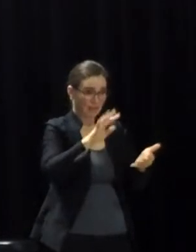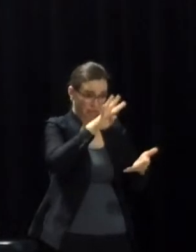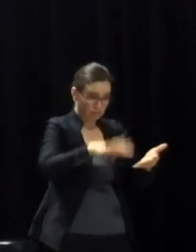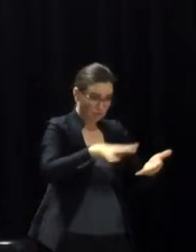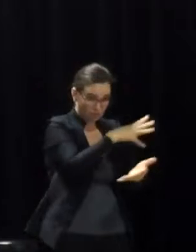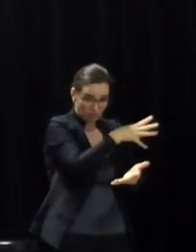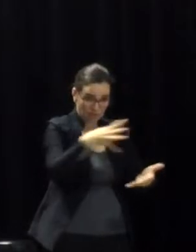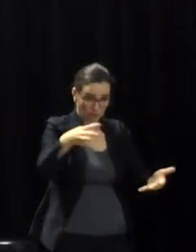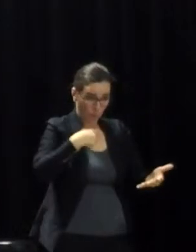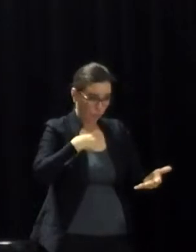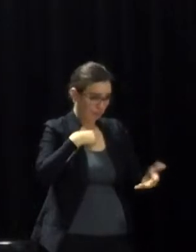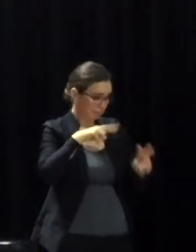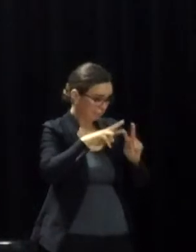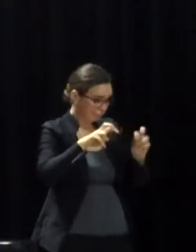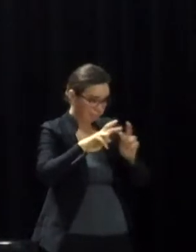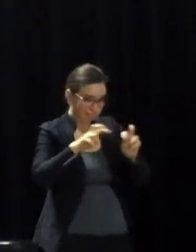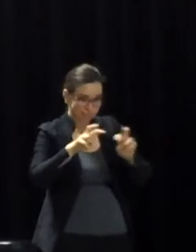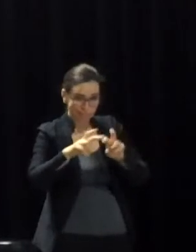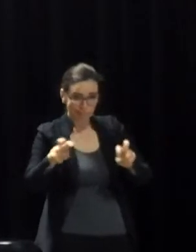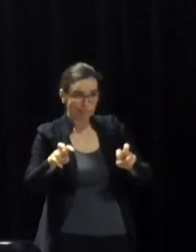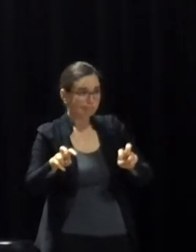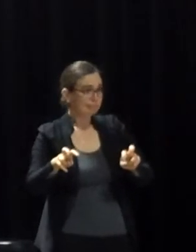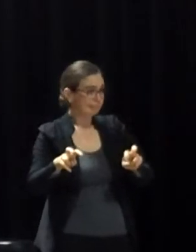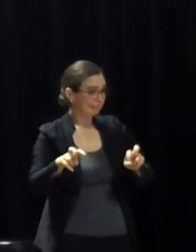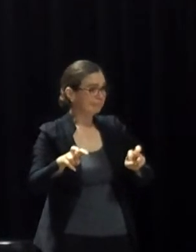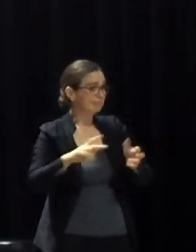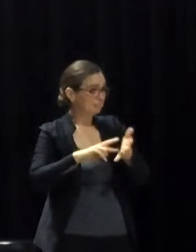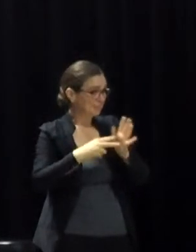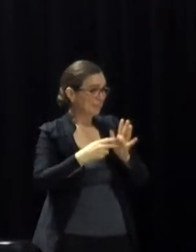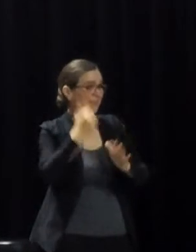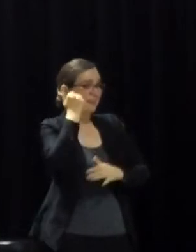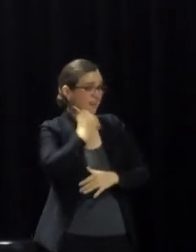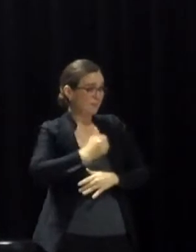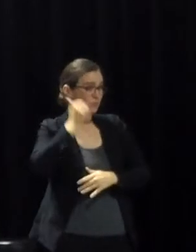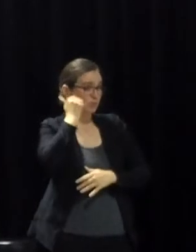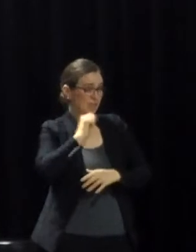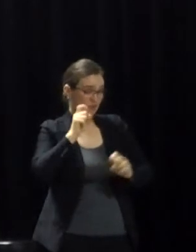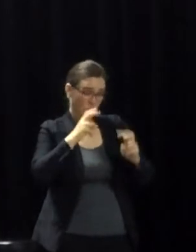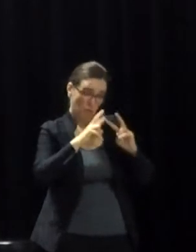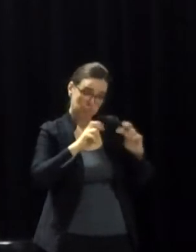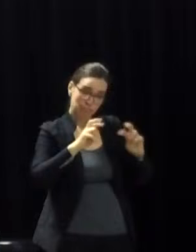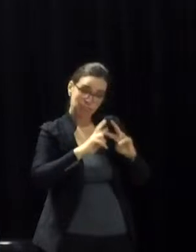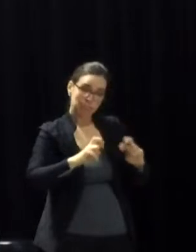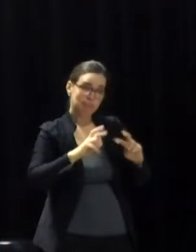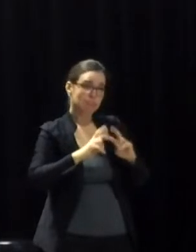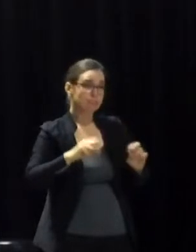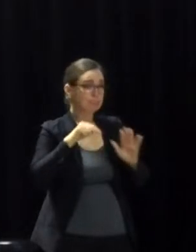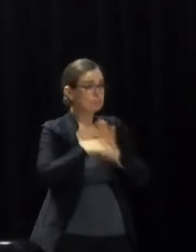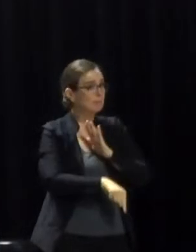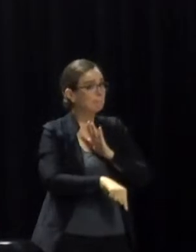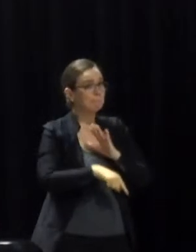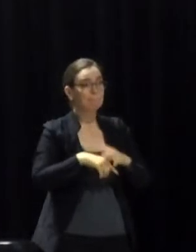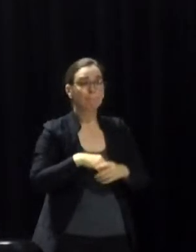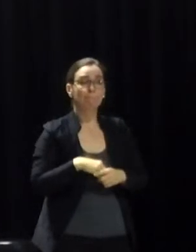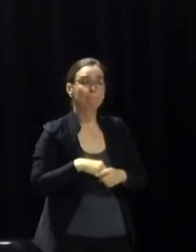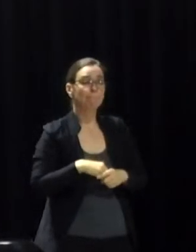team is looking at those many cases every single day and trying to make those correlation. So it's a